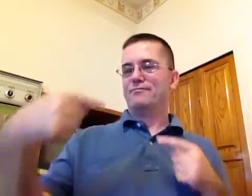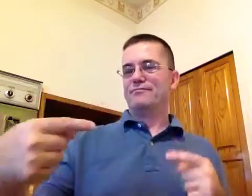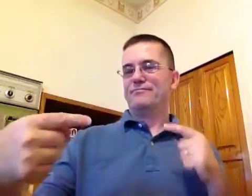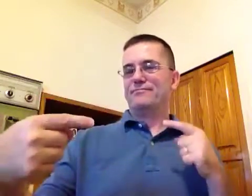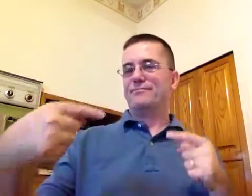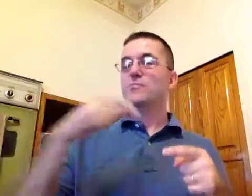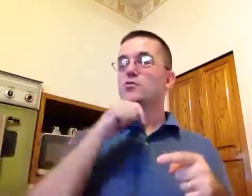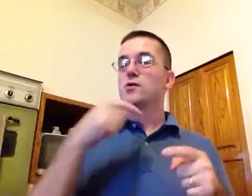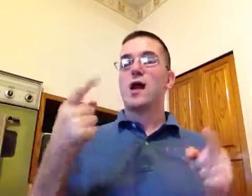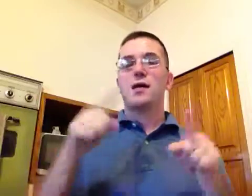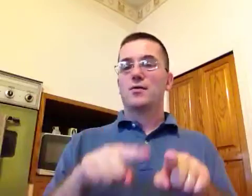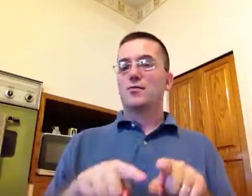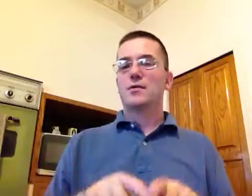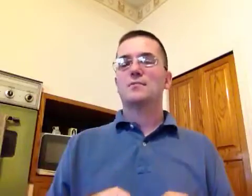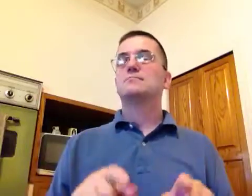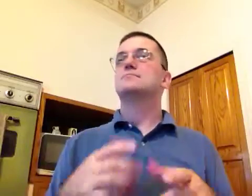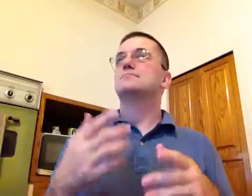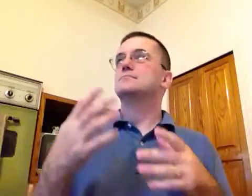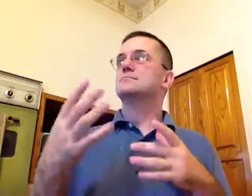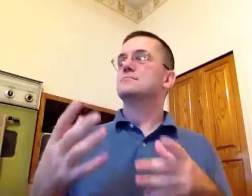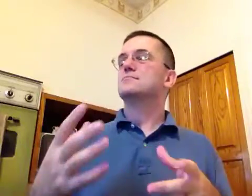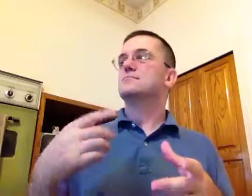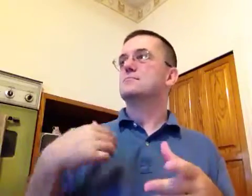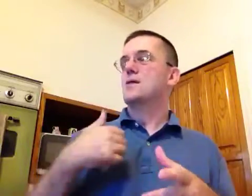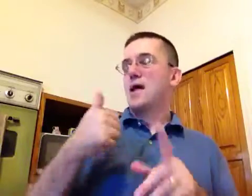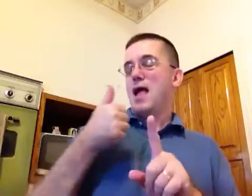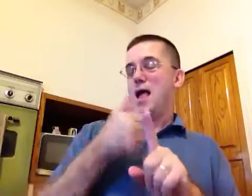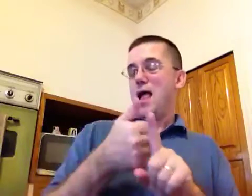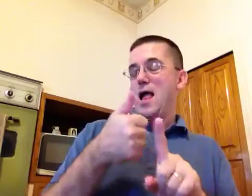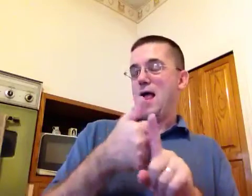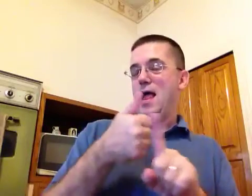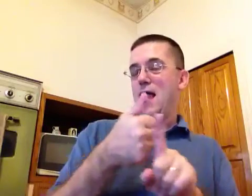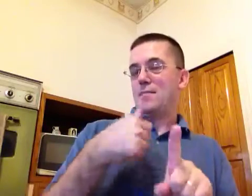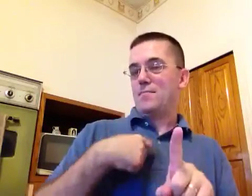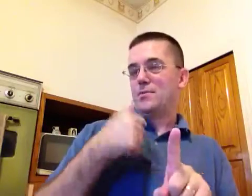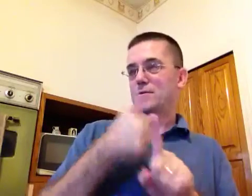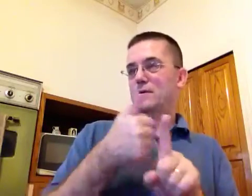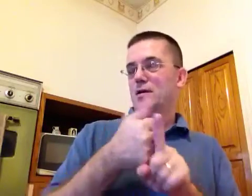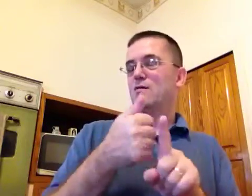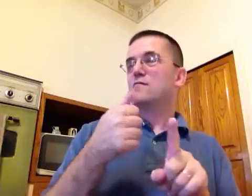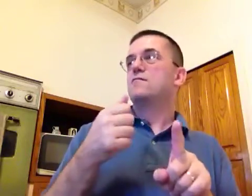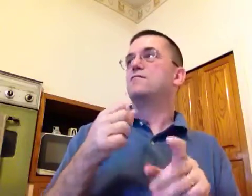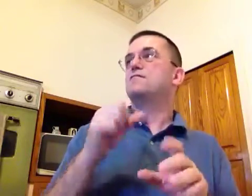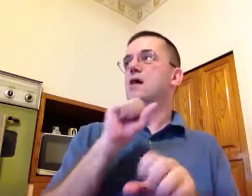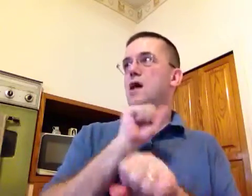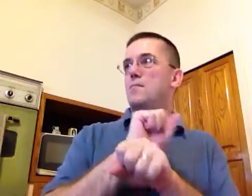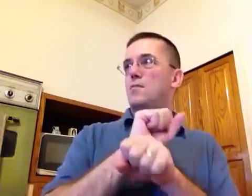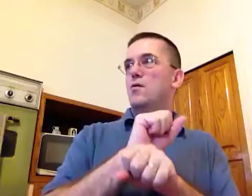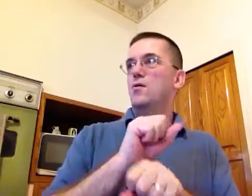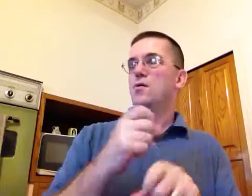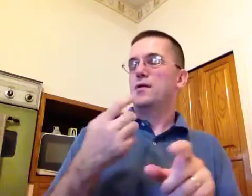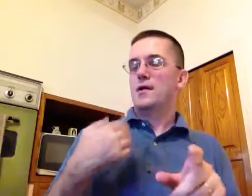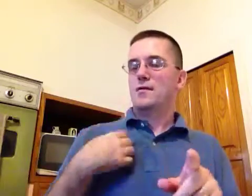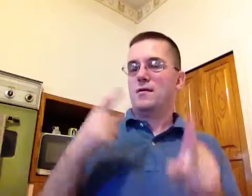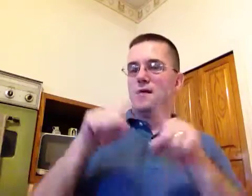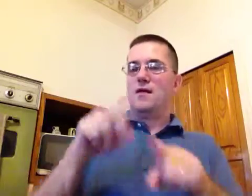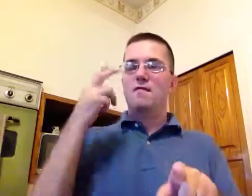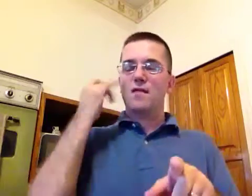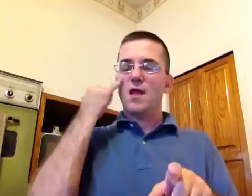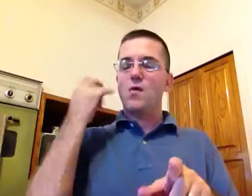I'm self-employed and if my contractor decides that they don't want, or my contract, they want to cancel it because they have a 30-day notice.